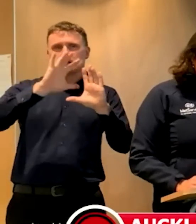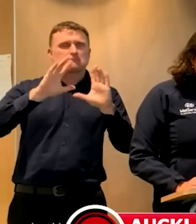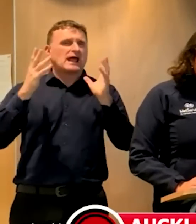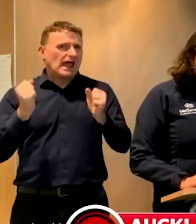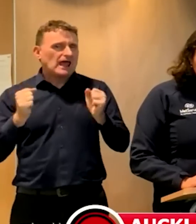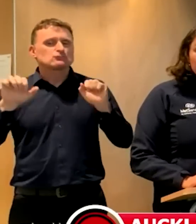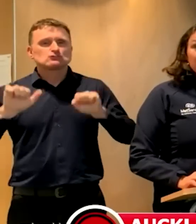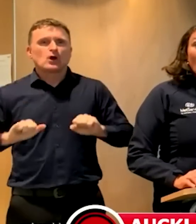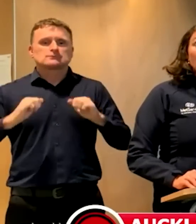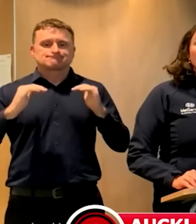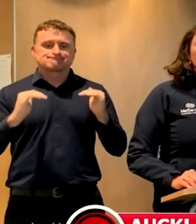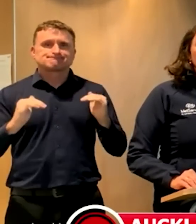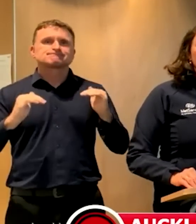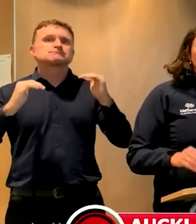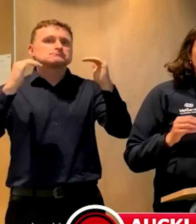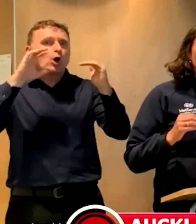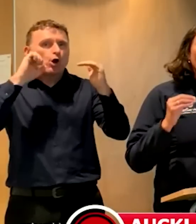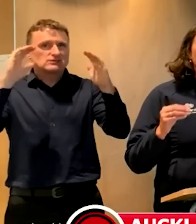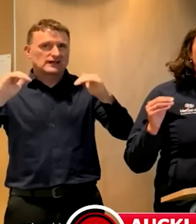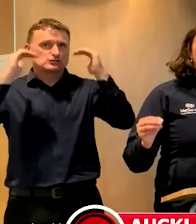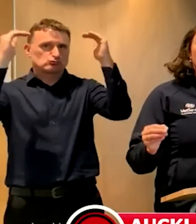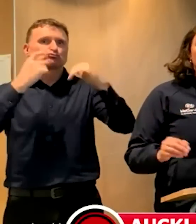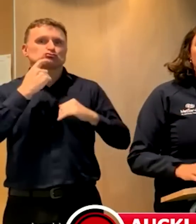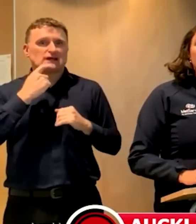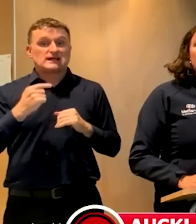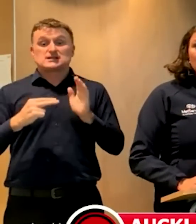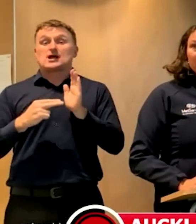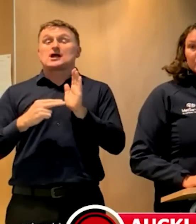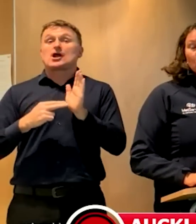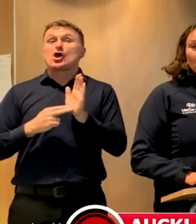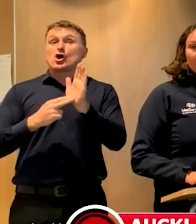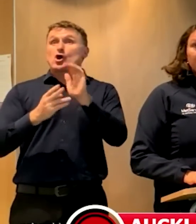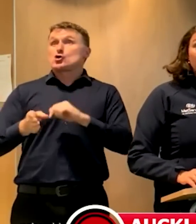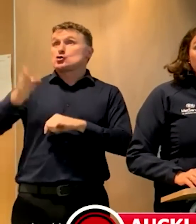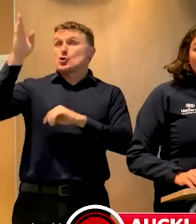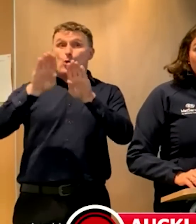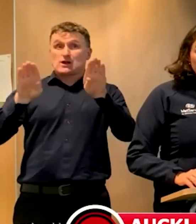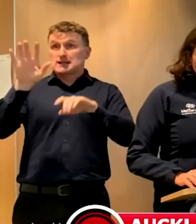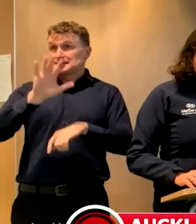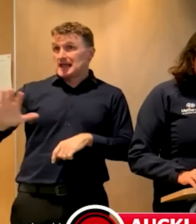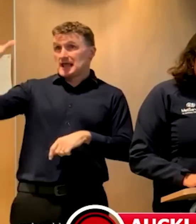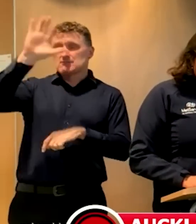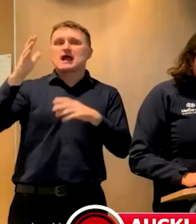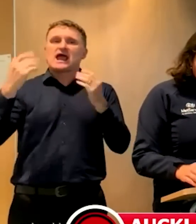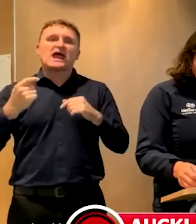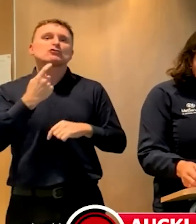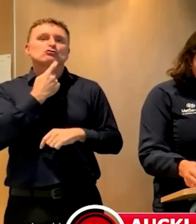track. Northland is the only region that has already started its red warning for heavy